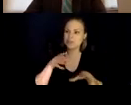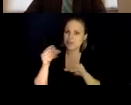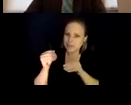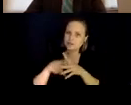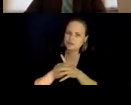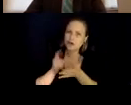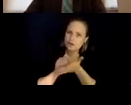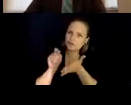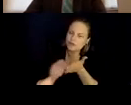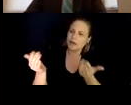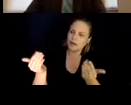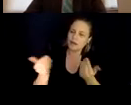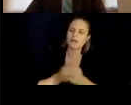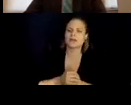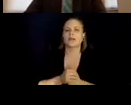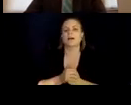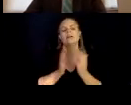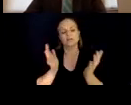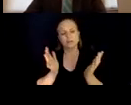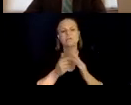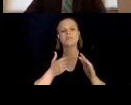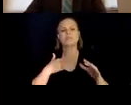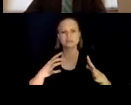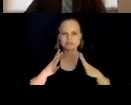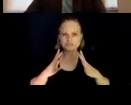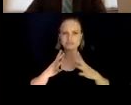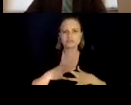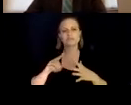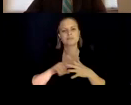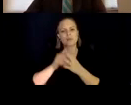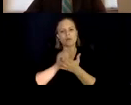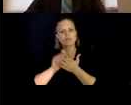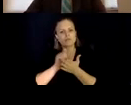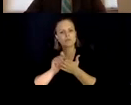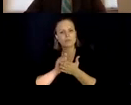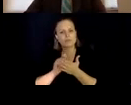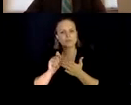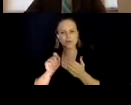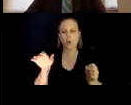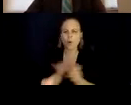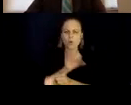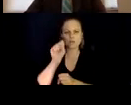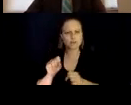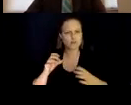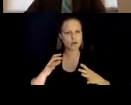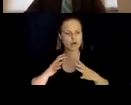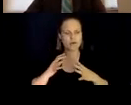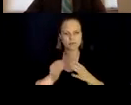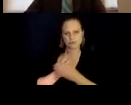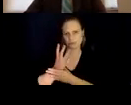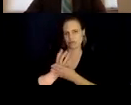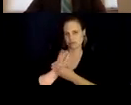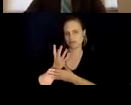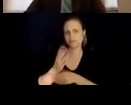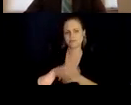writing. So anyway, I got the leave and I started writing. I had a whole semester off in the spring of the year, and